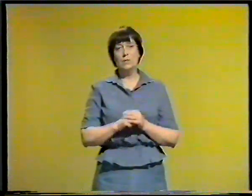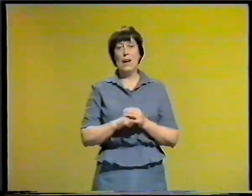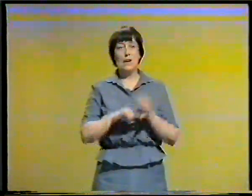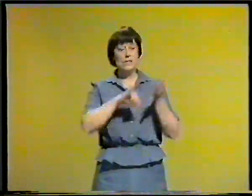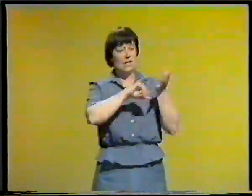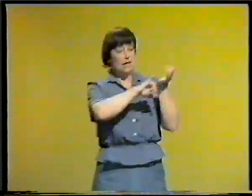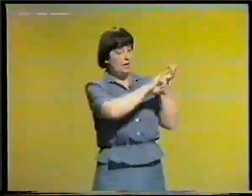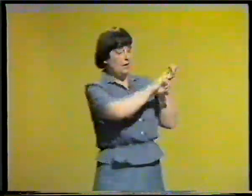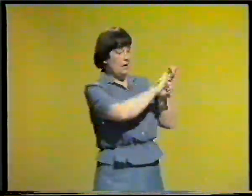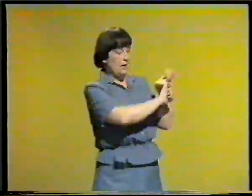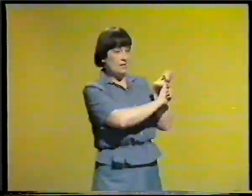add an S